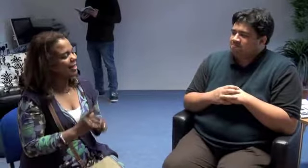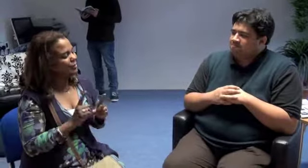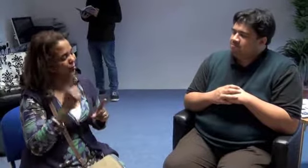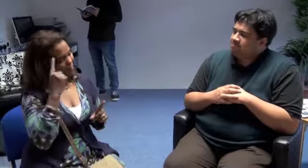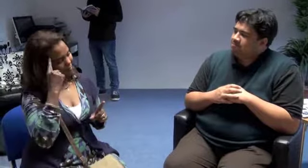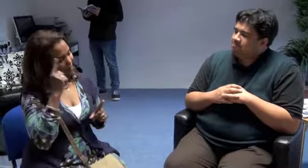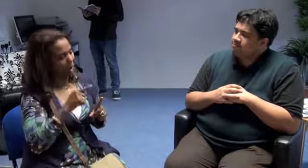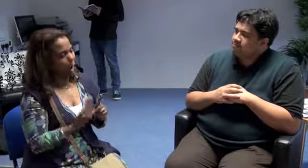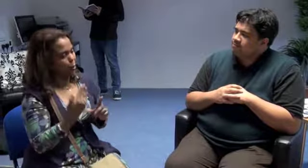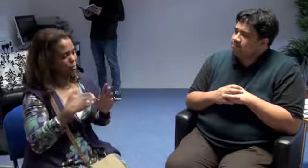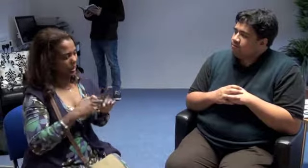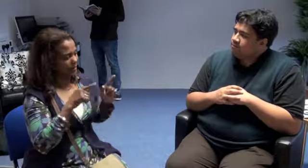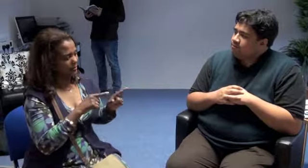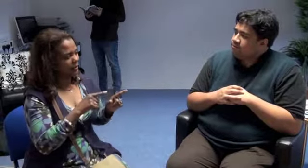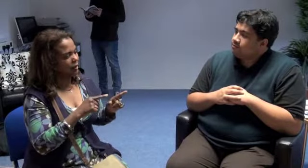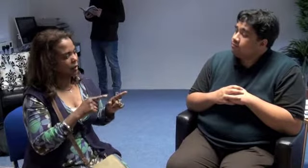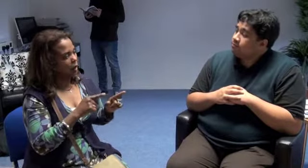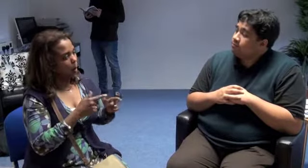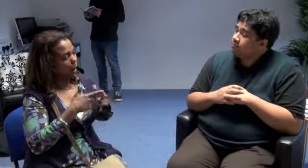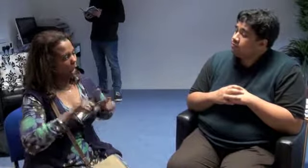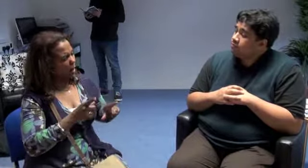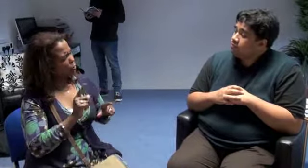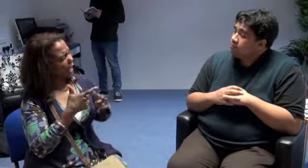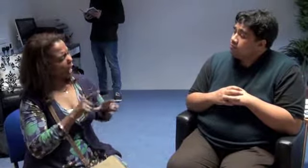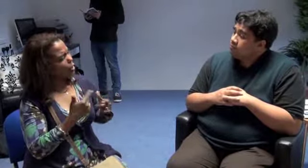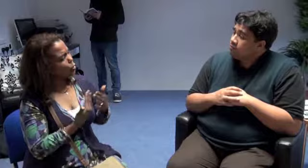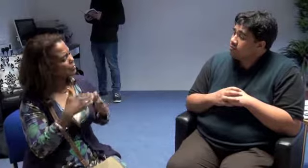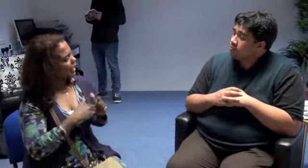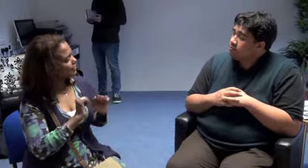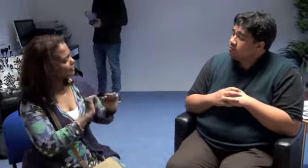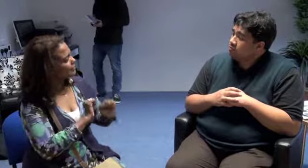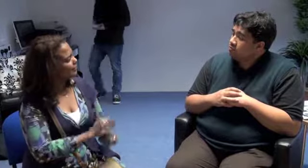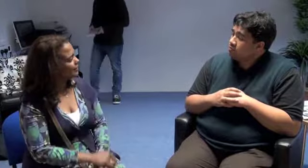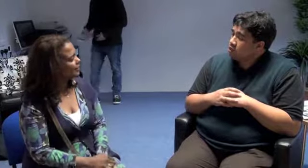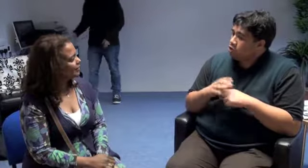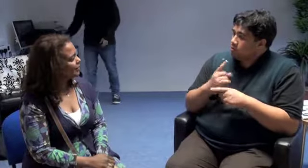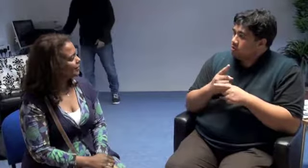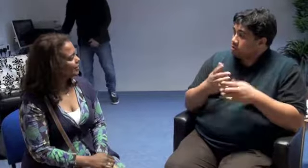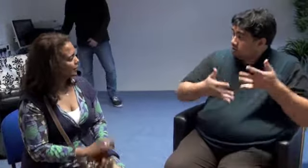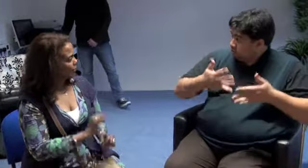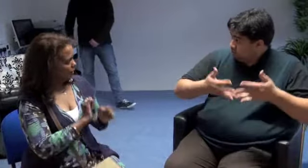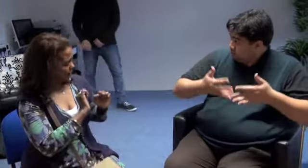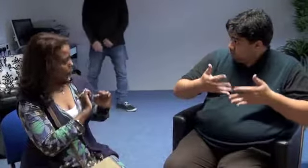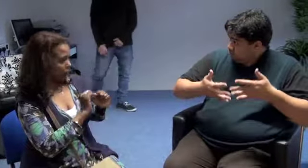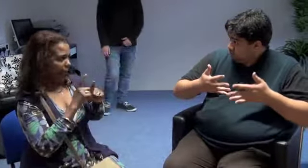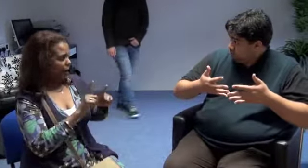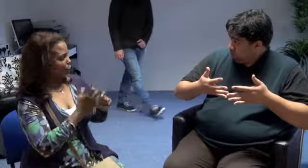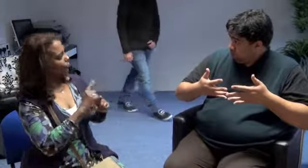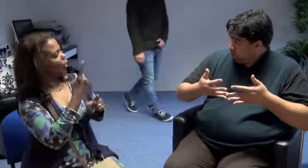come. Okay, so thinking about your origins in New Zealand, what language do you speak there? Do you mean sign language?